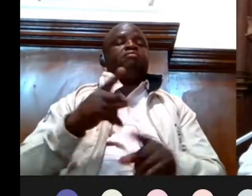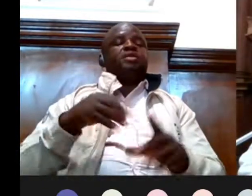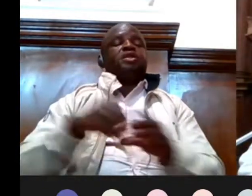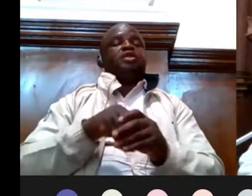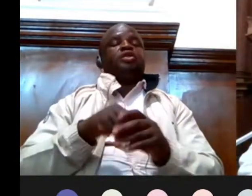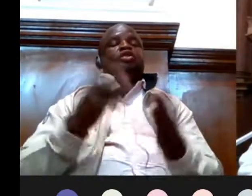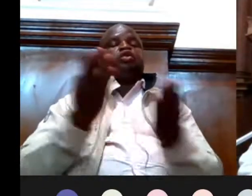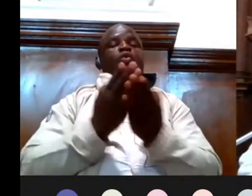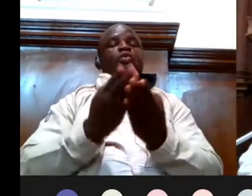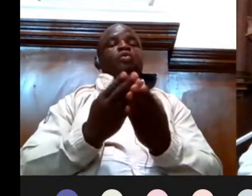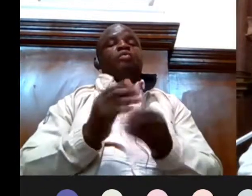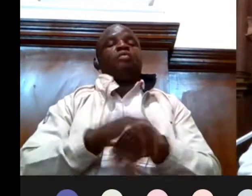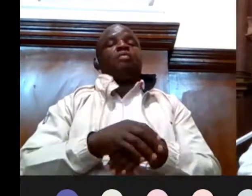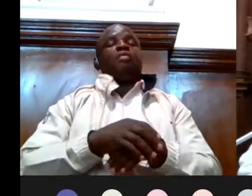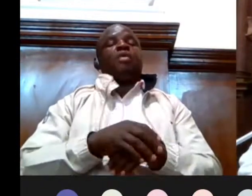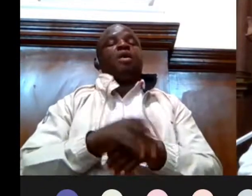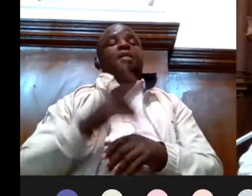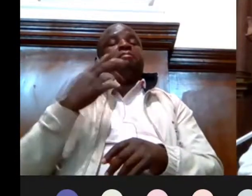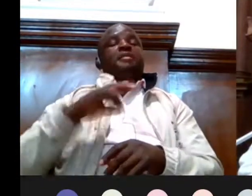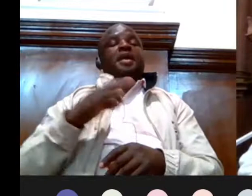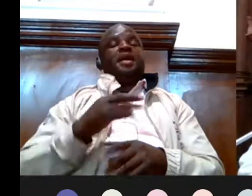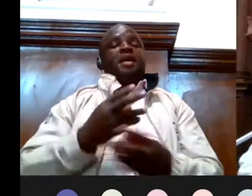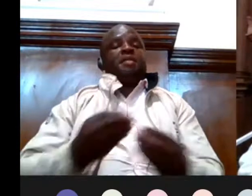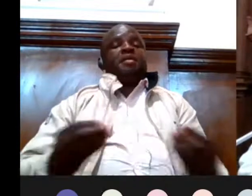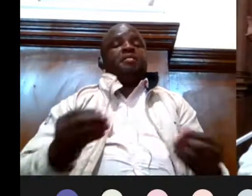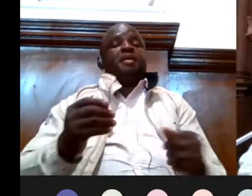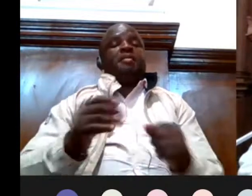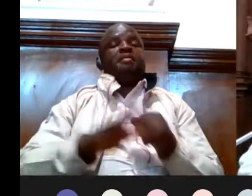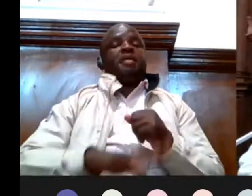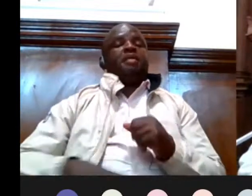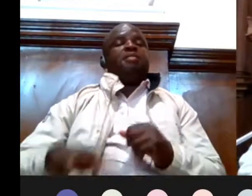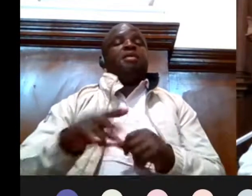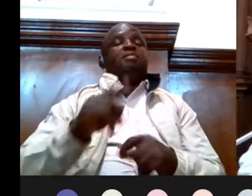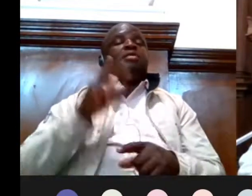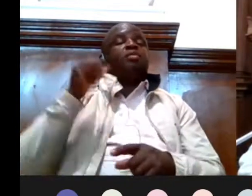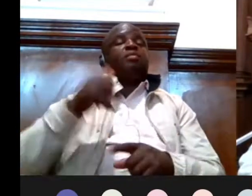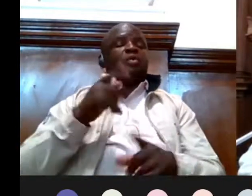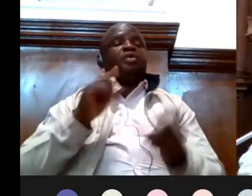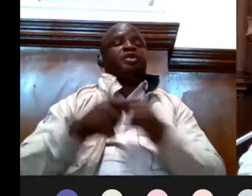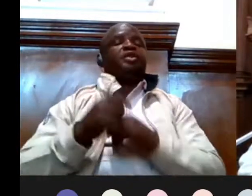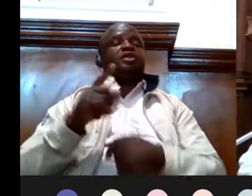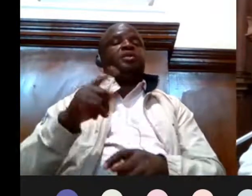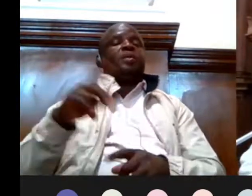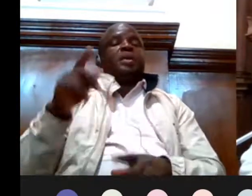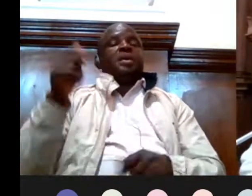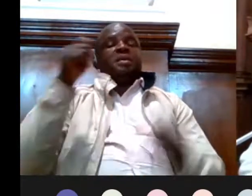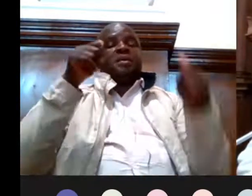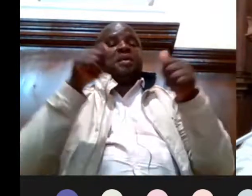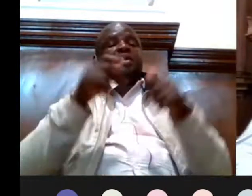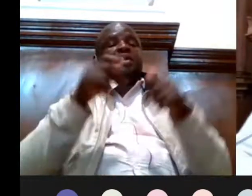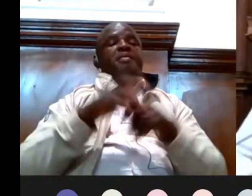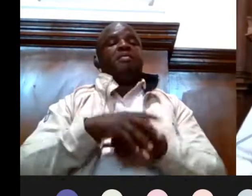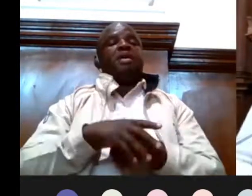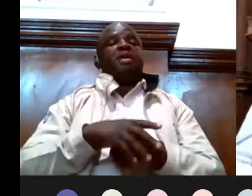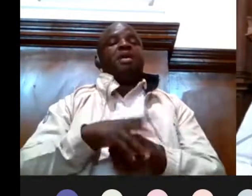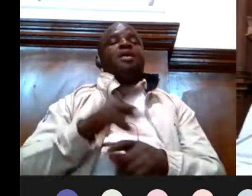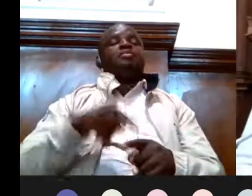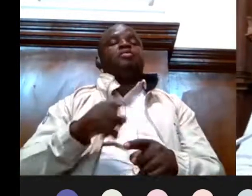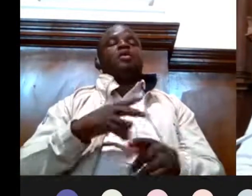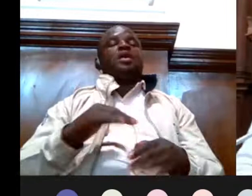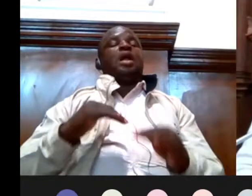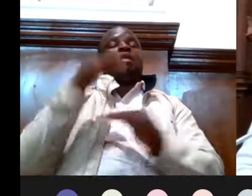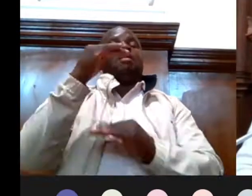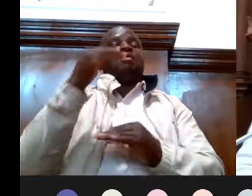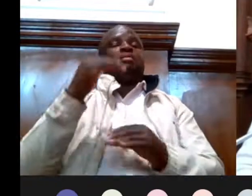di-primary schoolsing moo bana ba banana hosane e tla bang bousi ba hosane. E kena